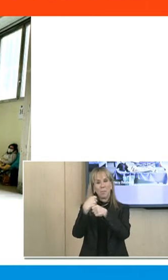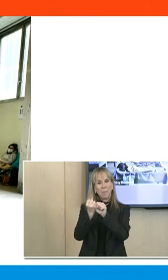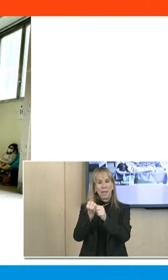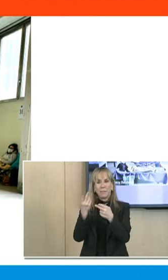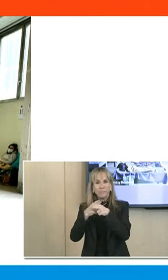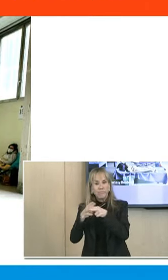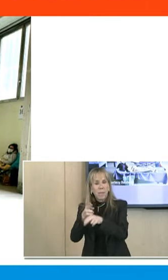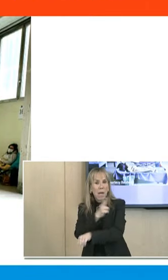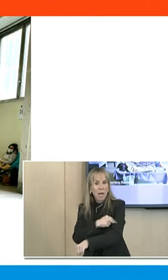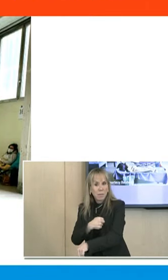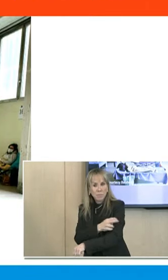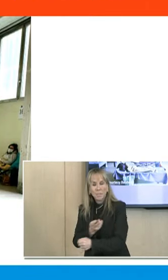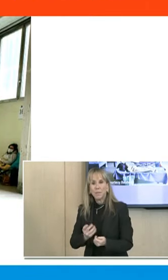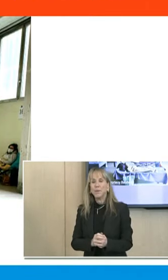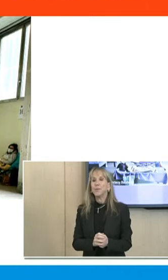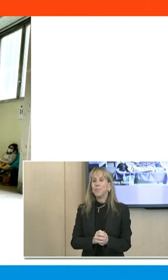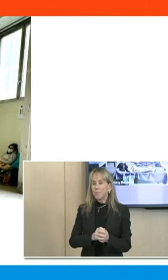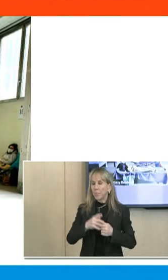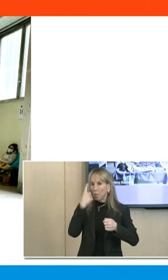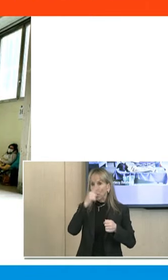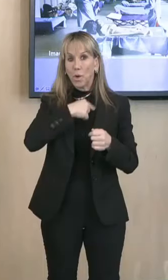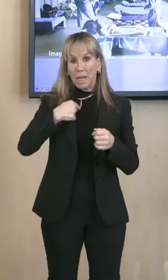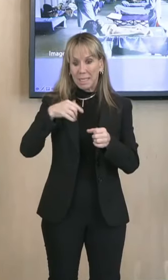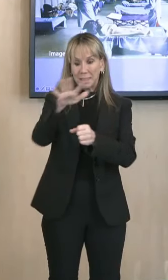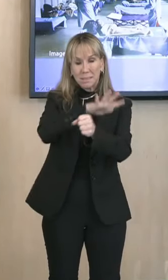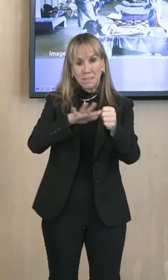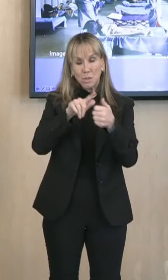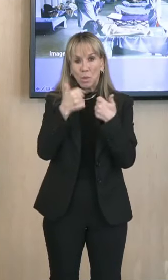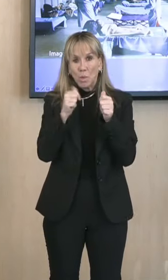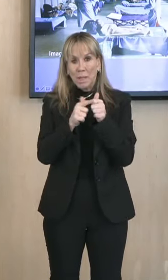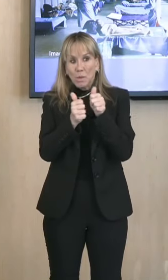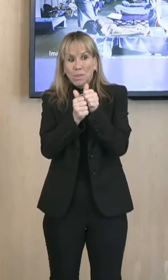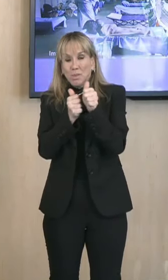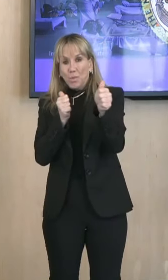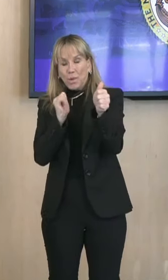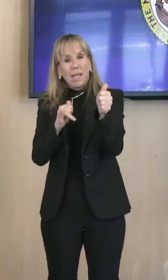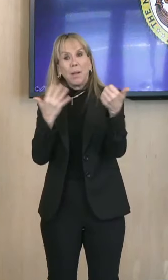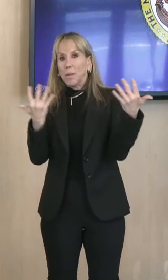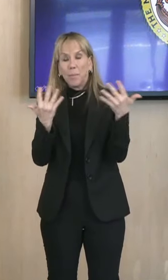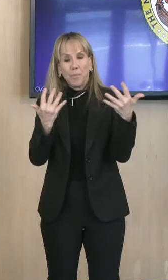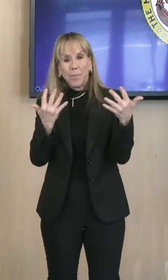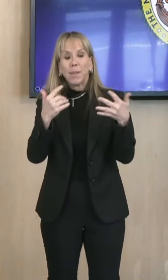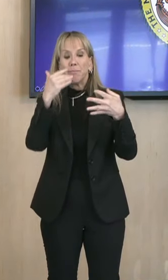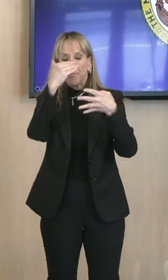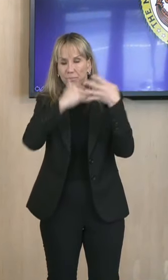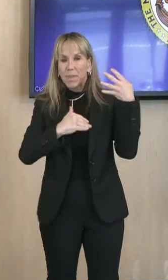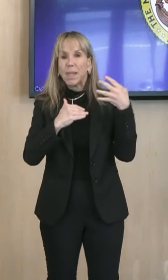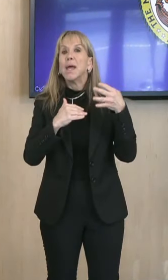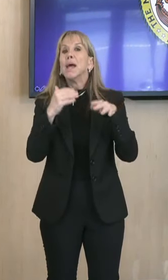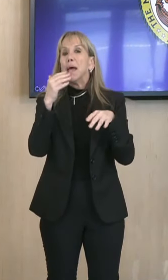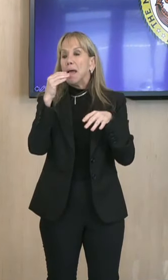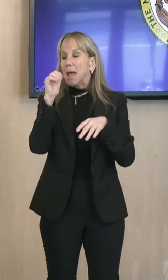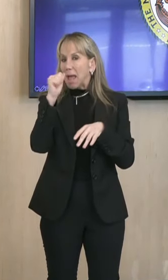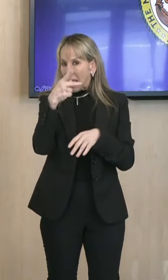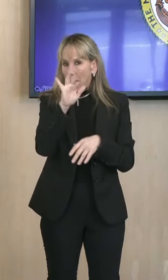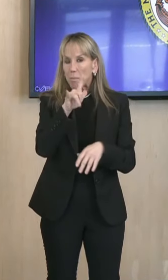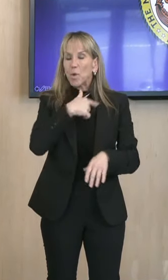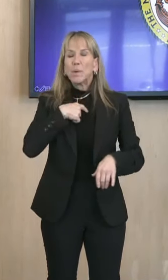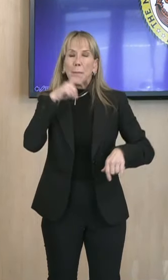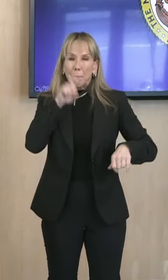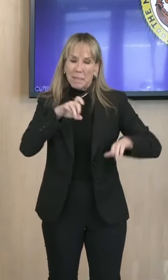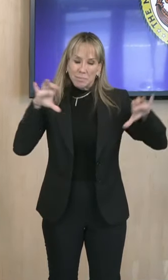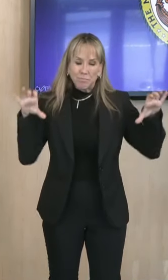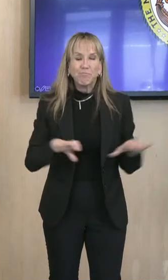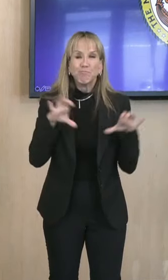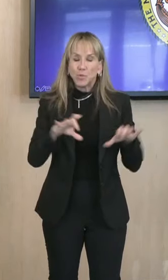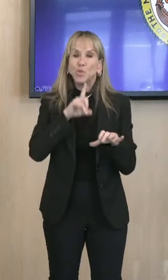to avoid this fate and this direction, we have to spend the month of April focused on action, aggressive, sustained